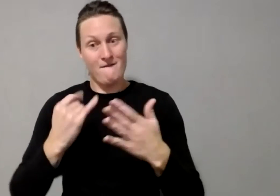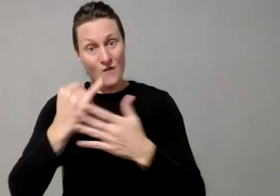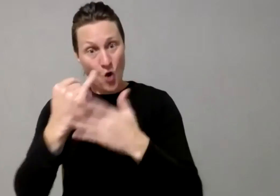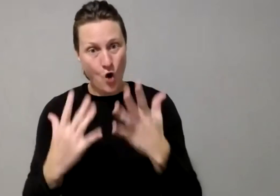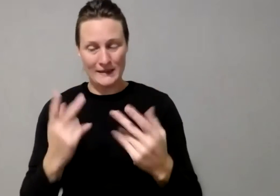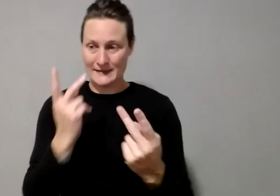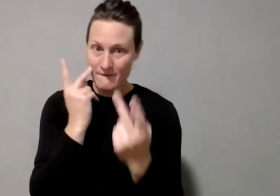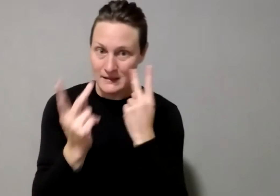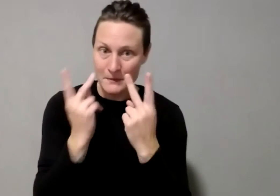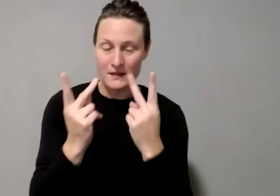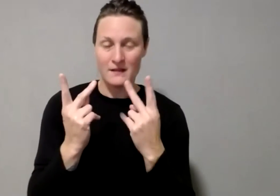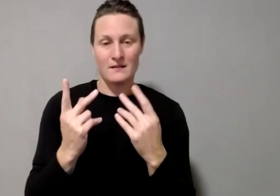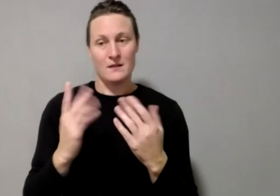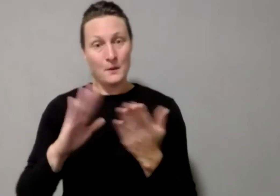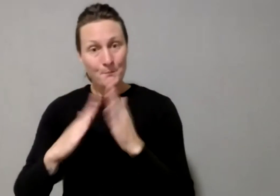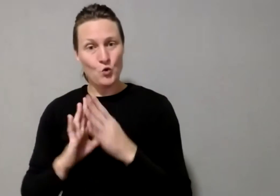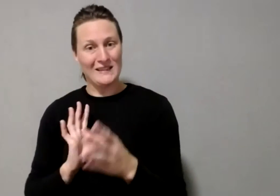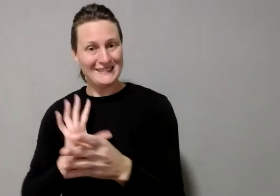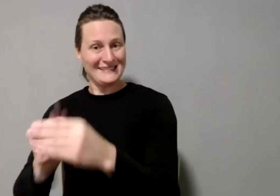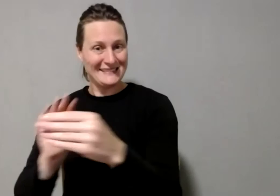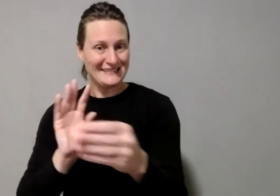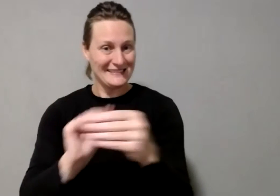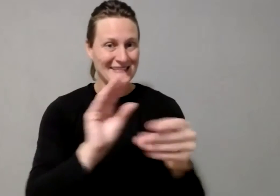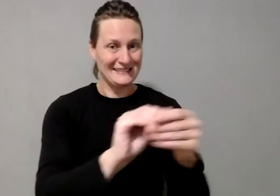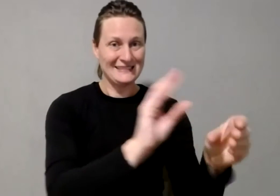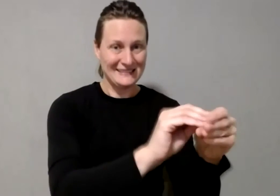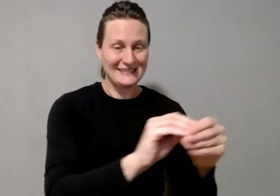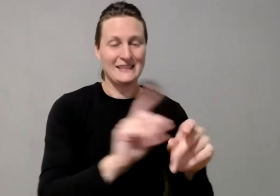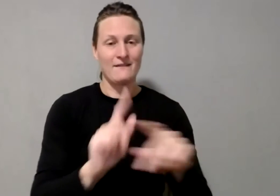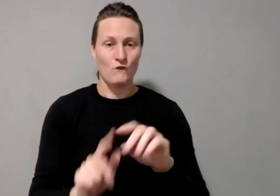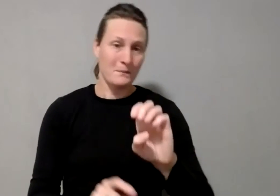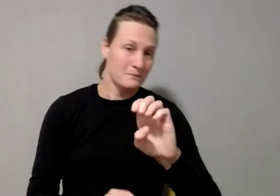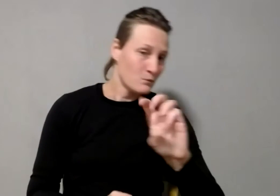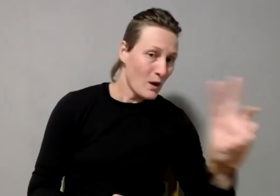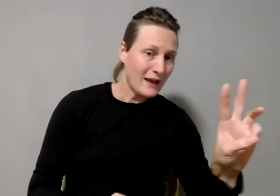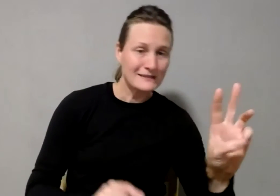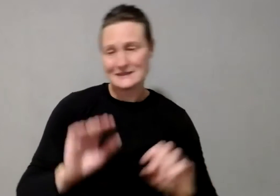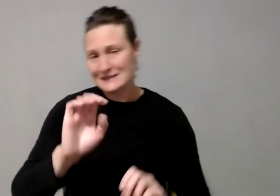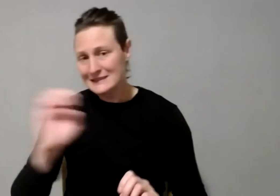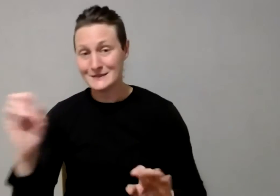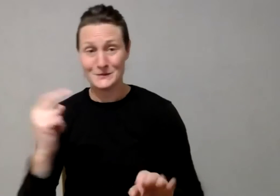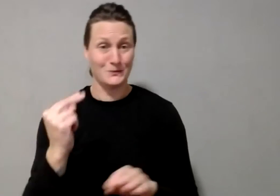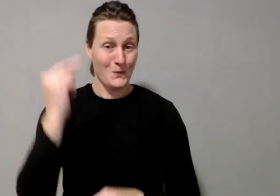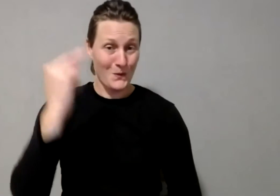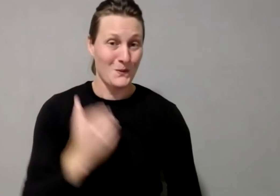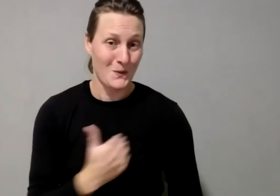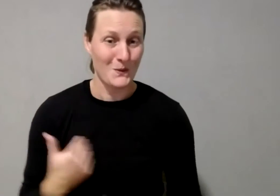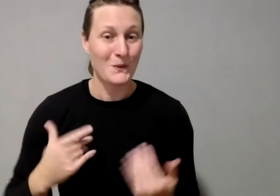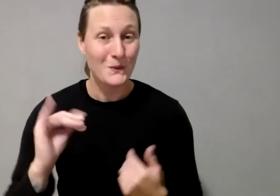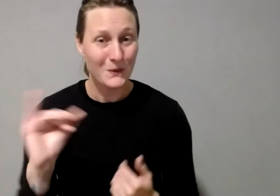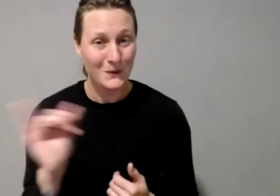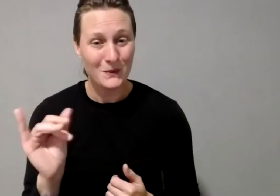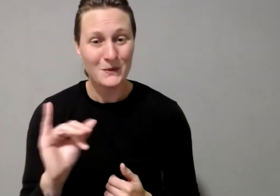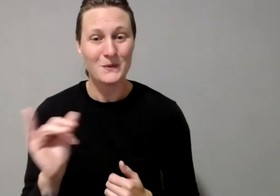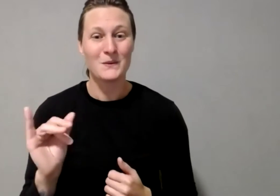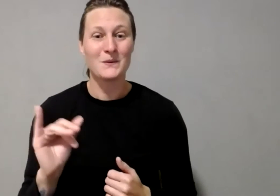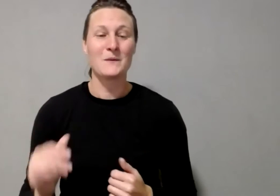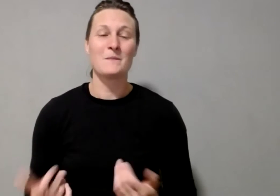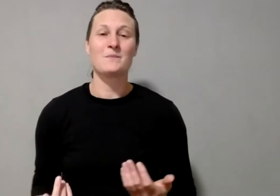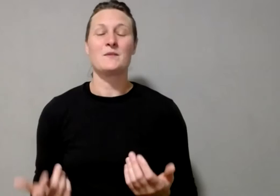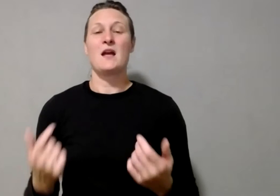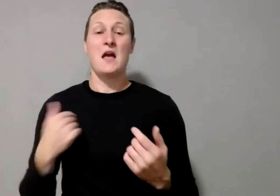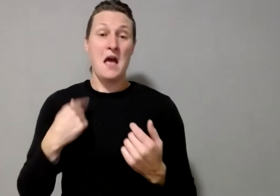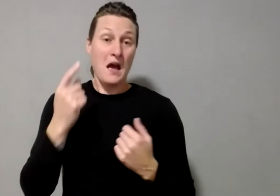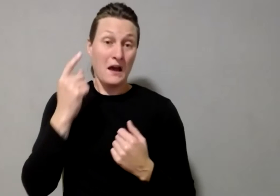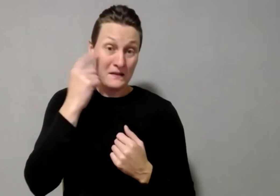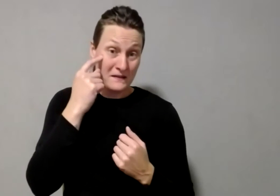it's valued by the users of the library, and it really creates quite the experience for our customers who may